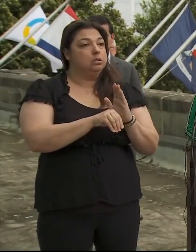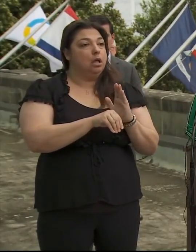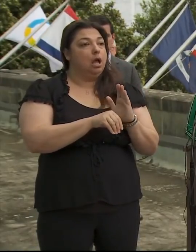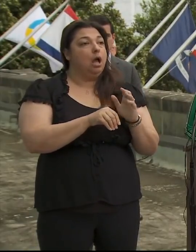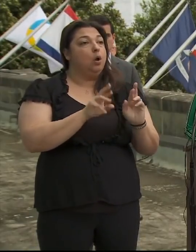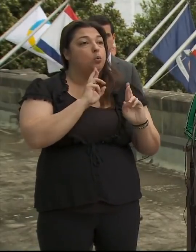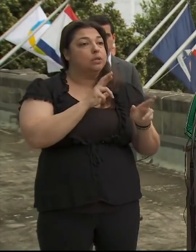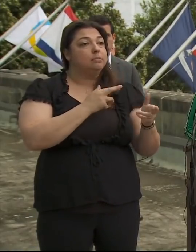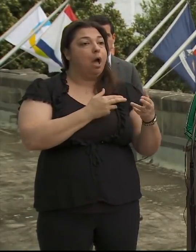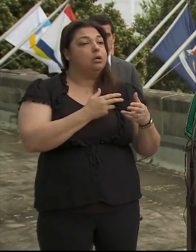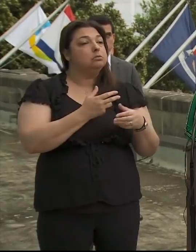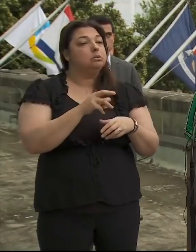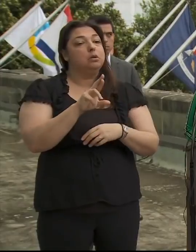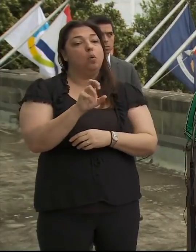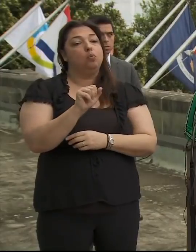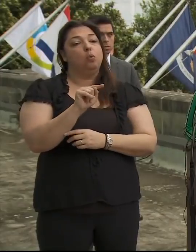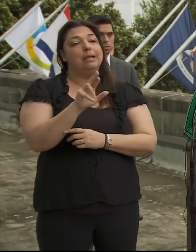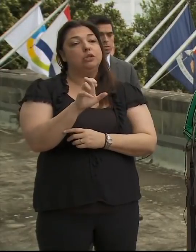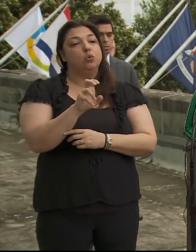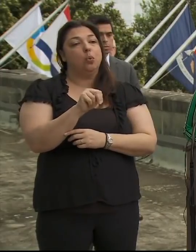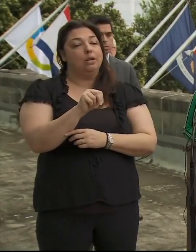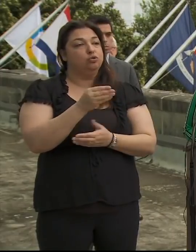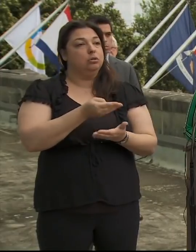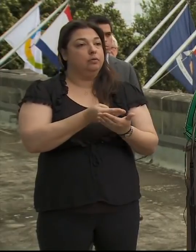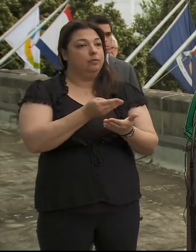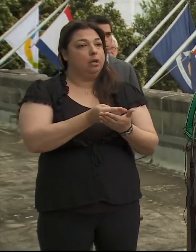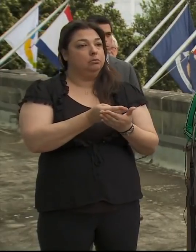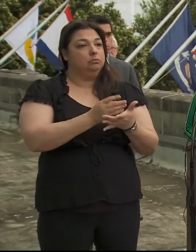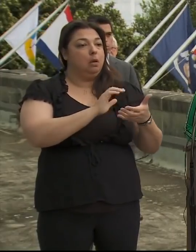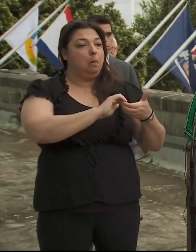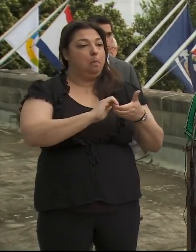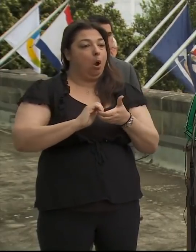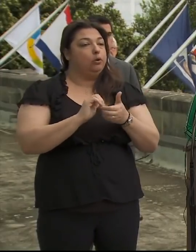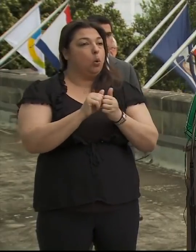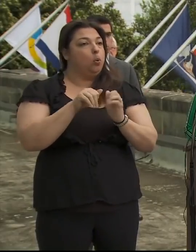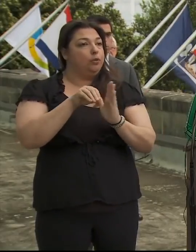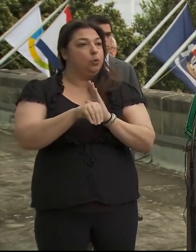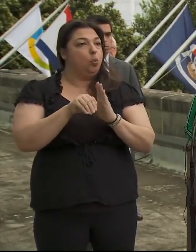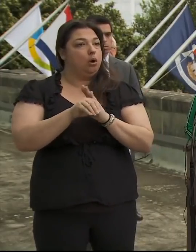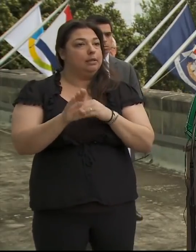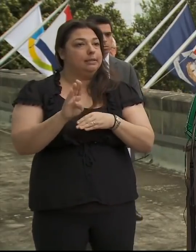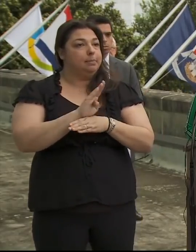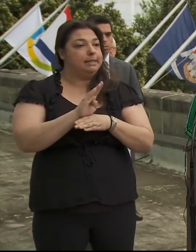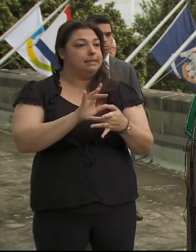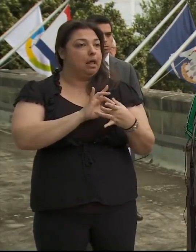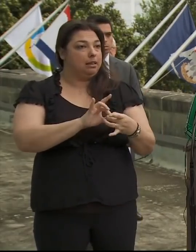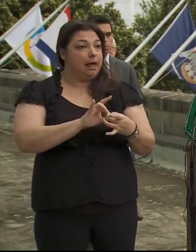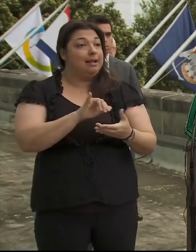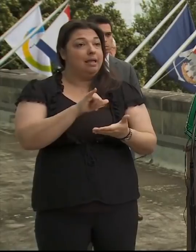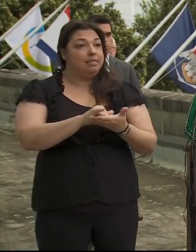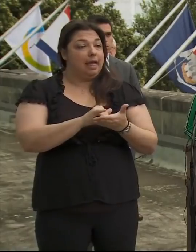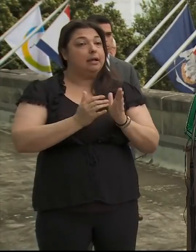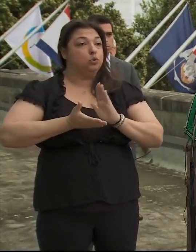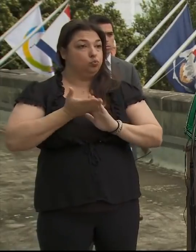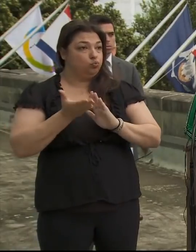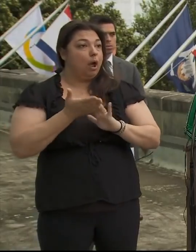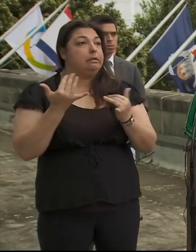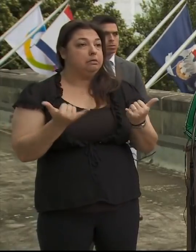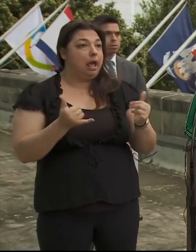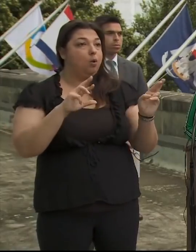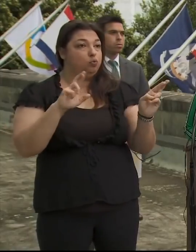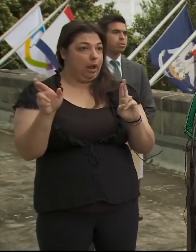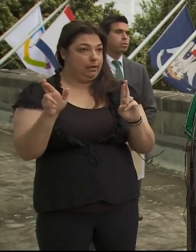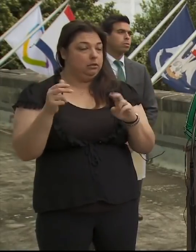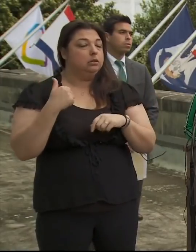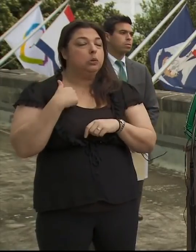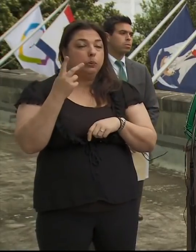Restoration Fund that we've activated with our partner, the New Orleans Business Alliance. That is up and running right now.